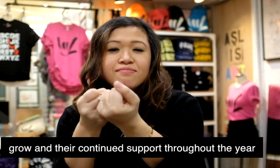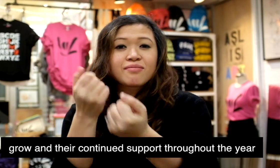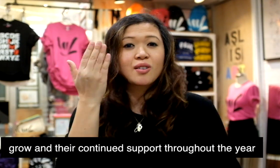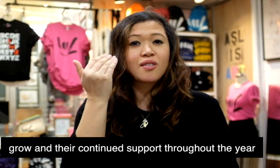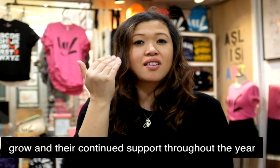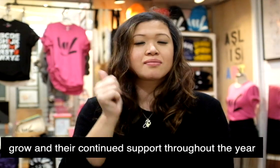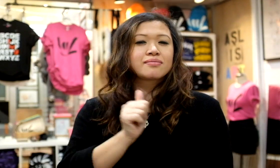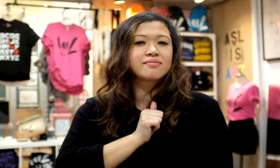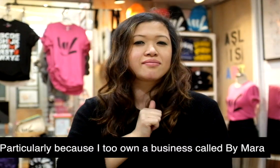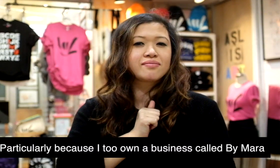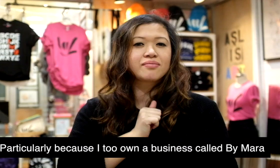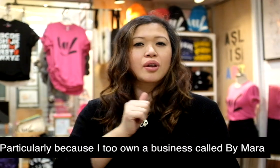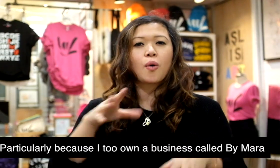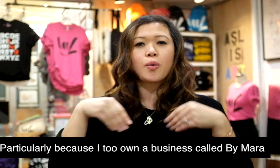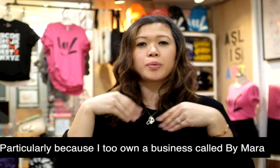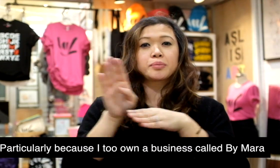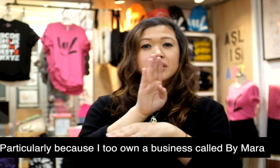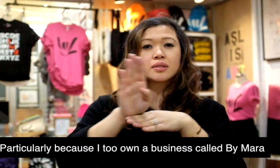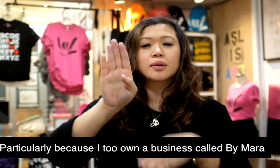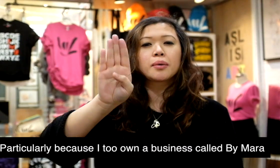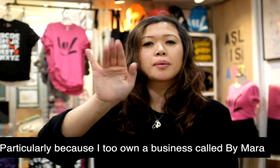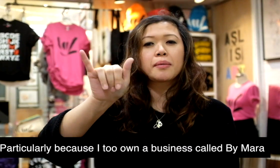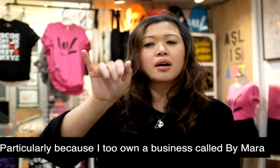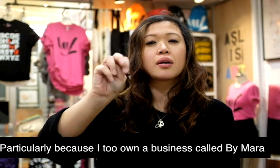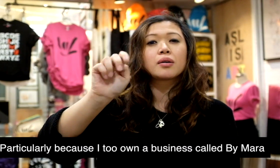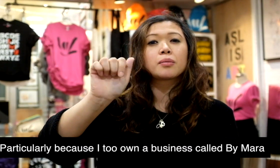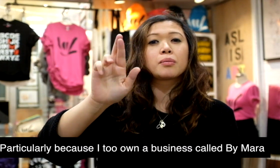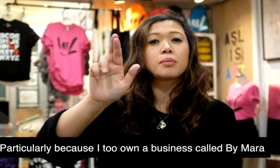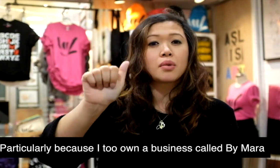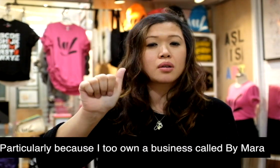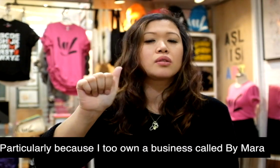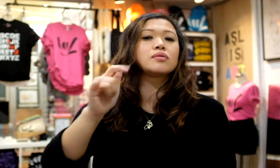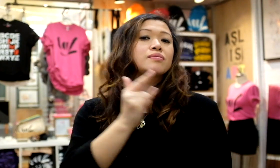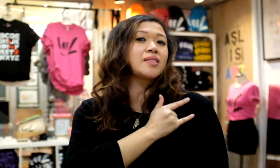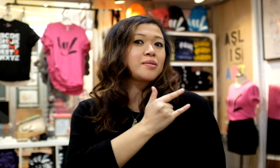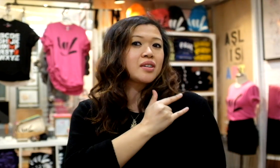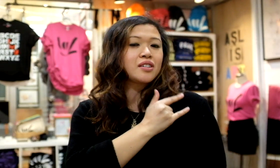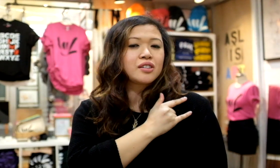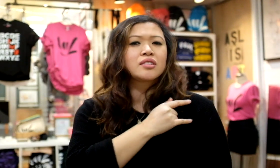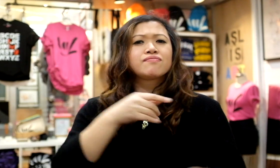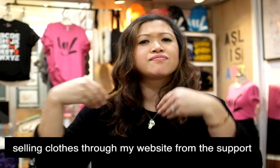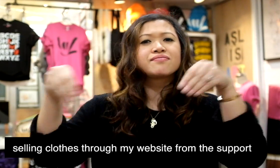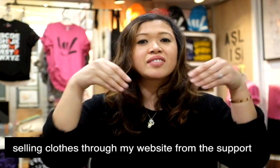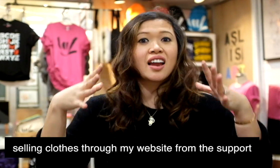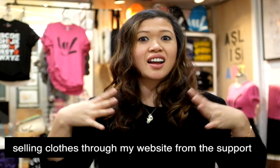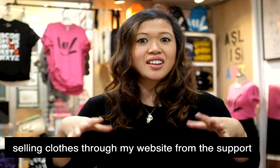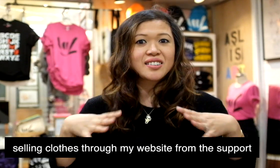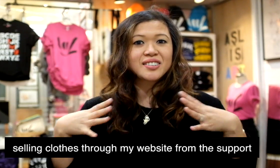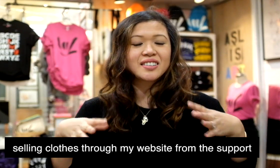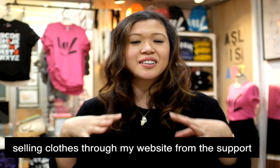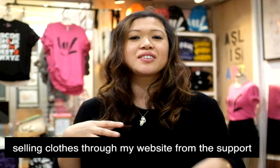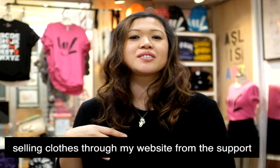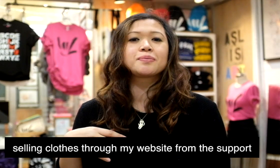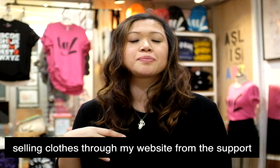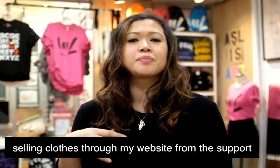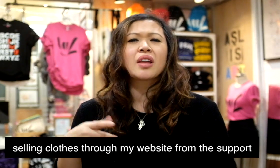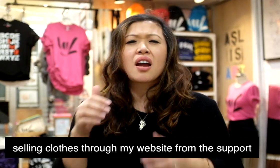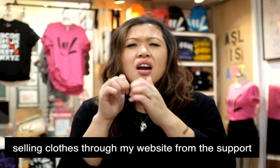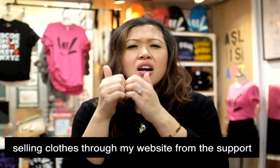and their continued support throughout the year, because I myself own a deaf business called By Mara. I sell clothing through my